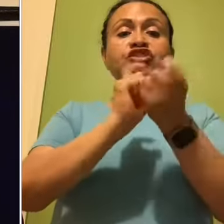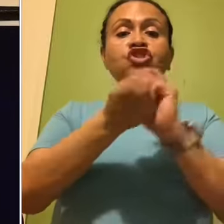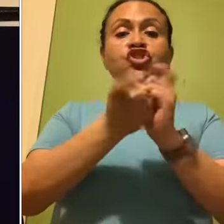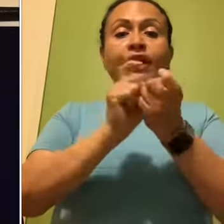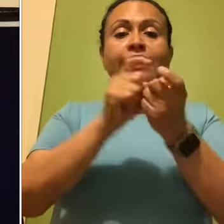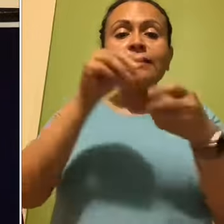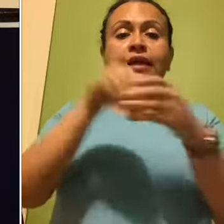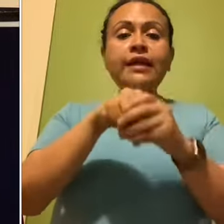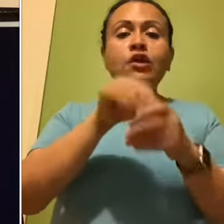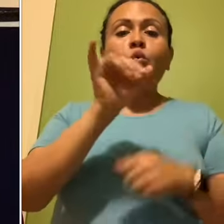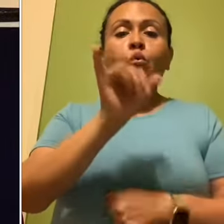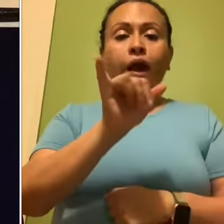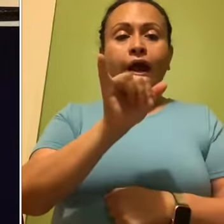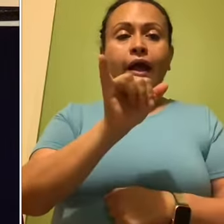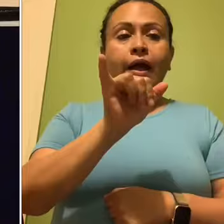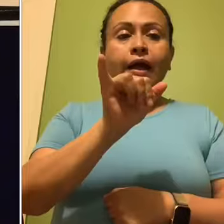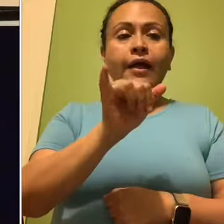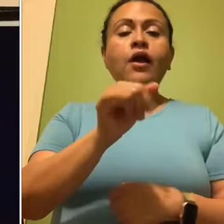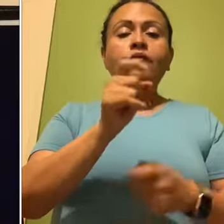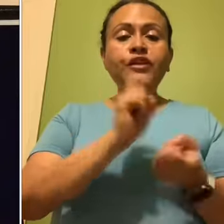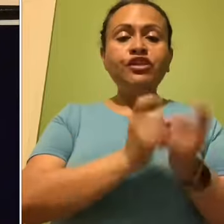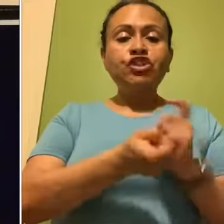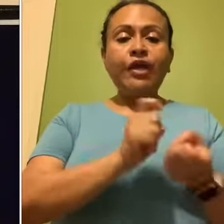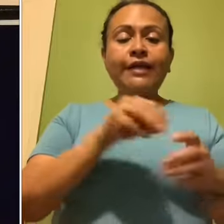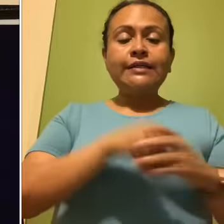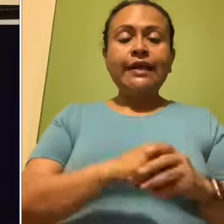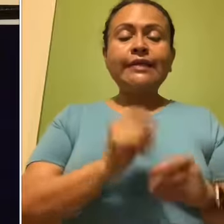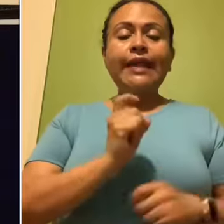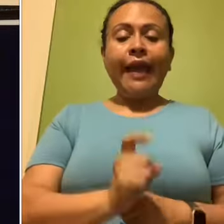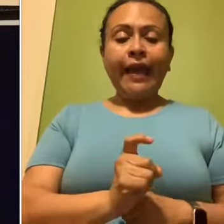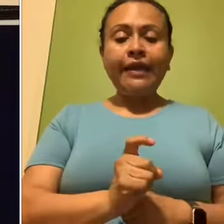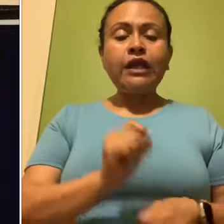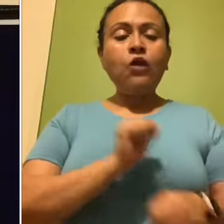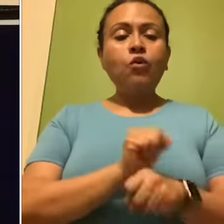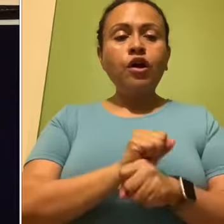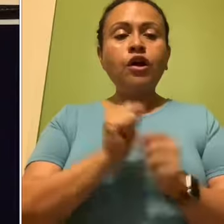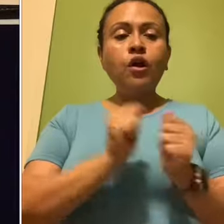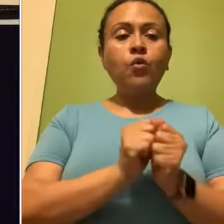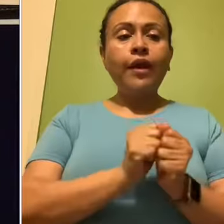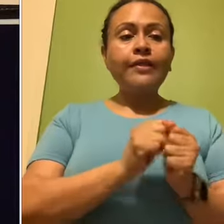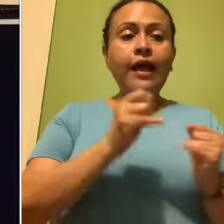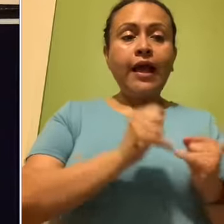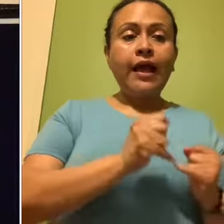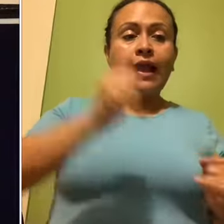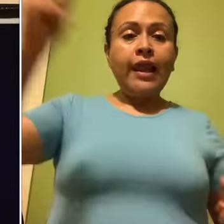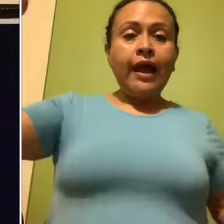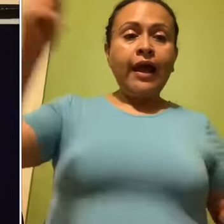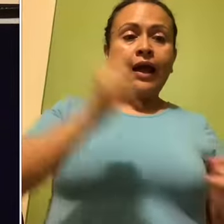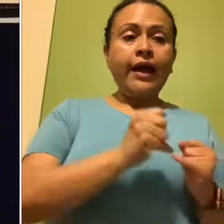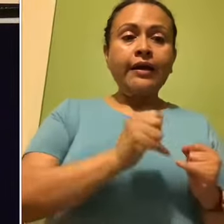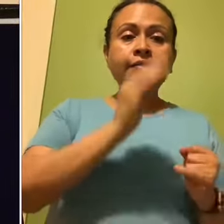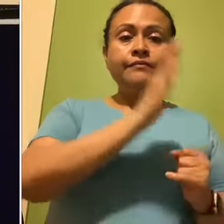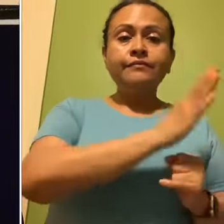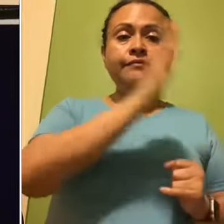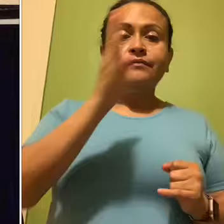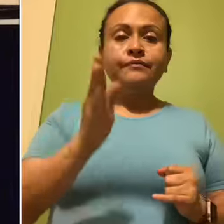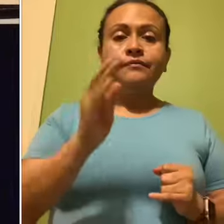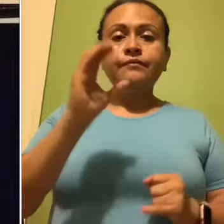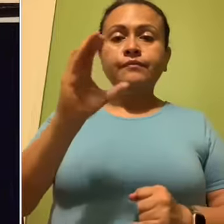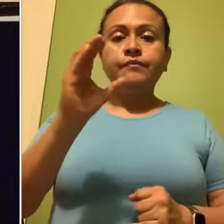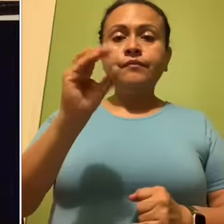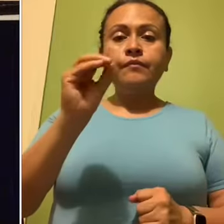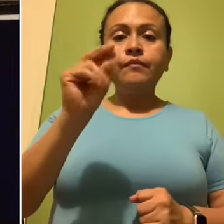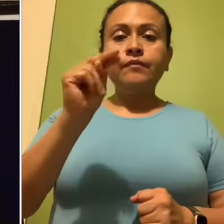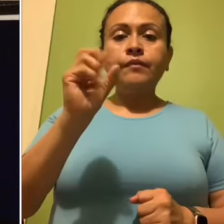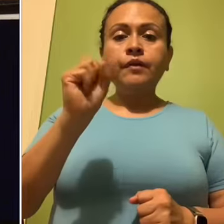in. It means change in y. Delta y means change in y over change in x. And if you're dealing with a line, this right over